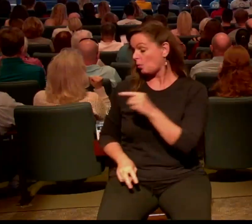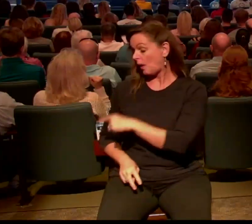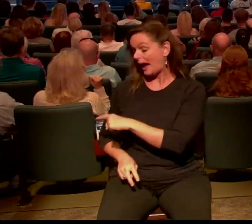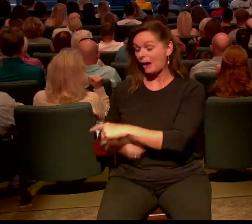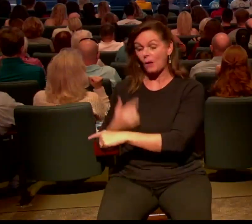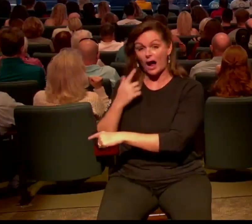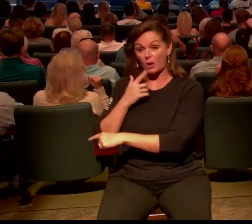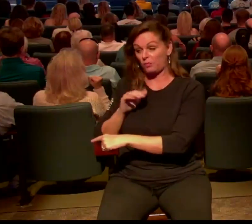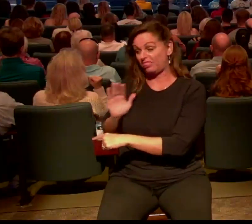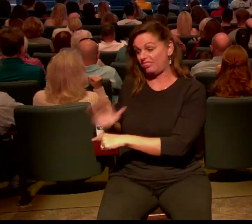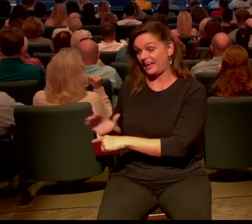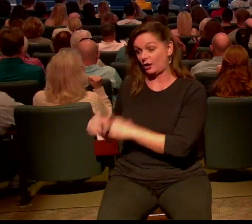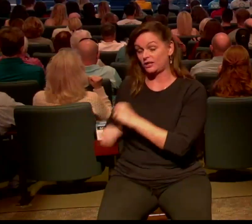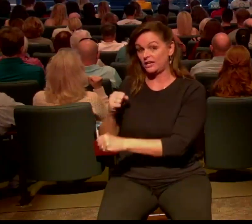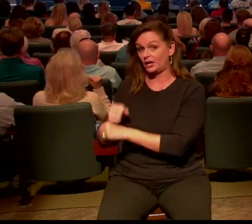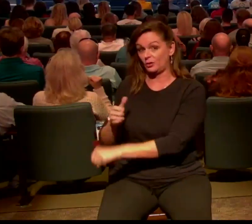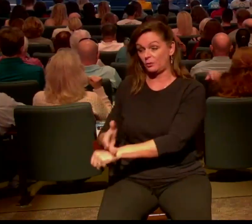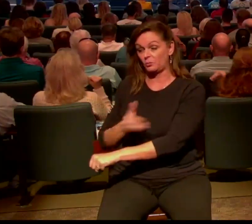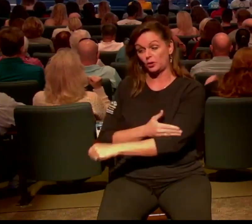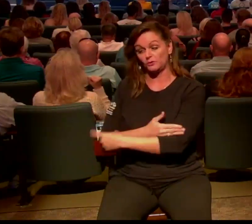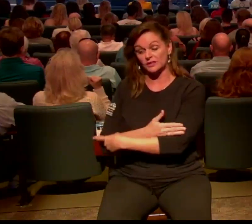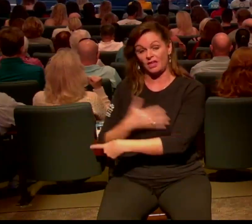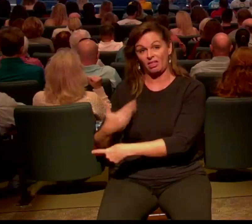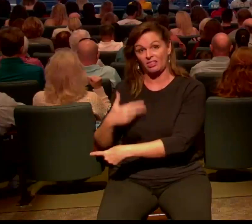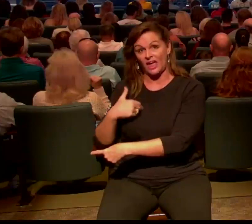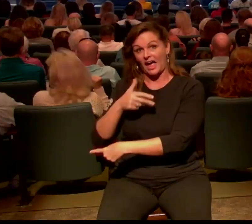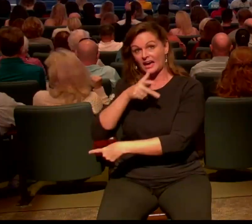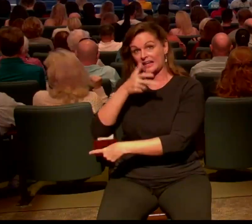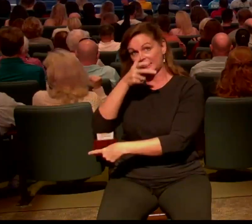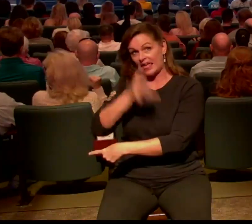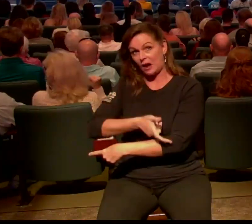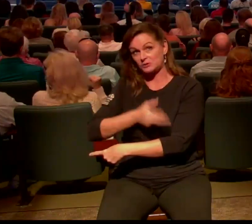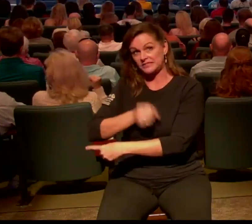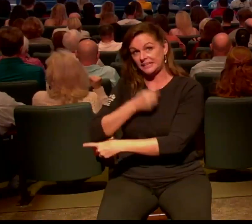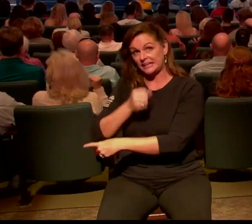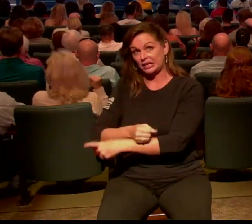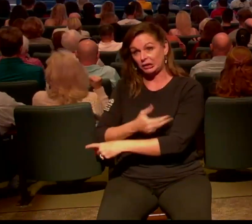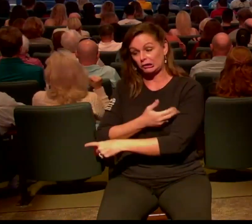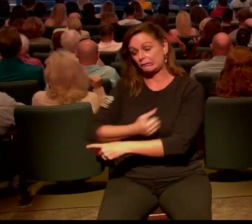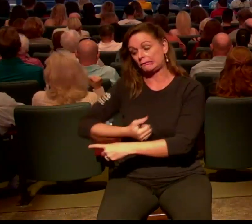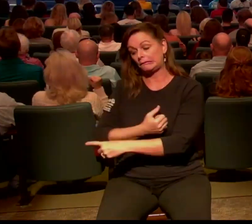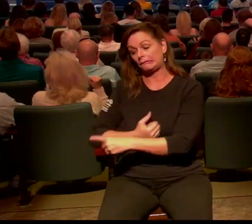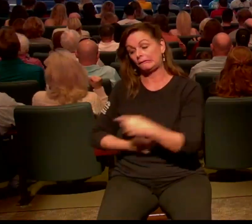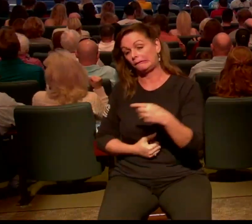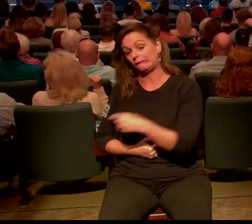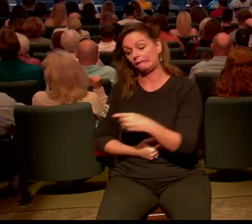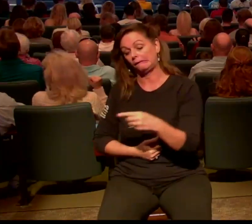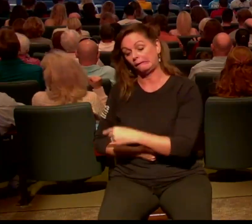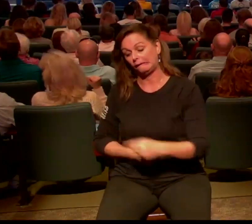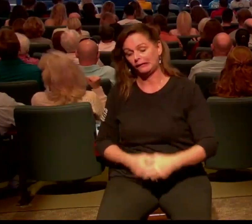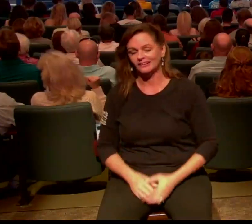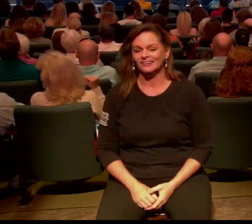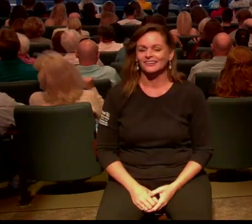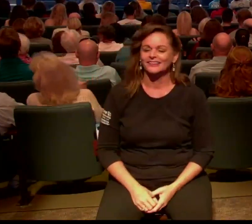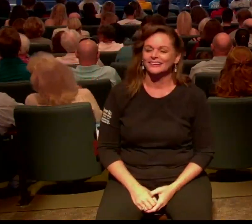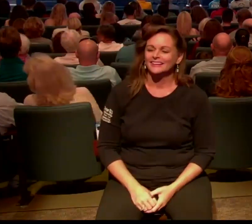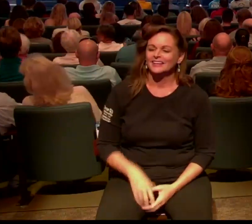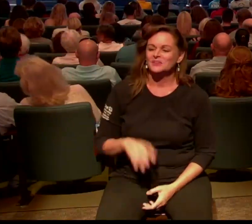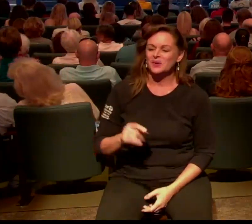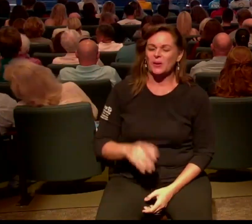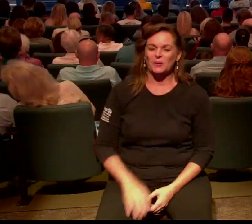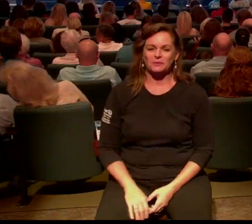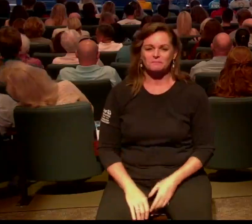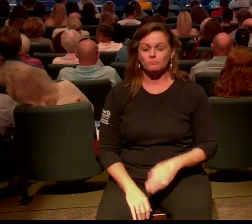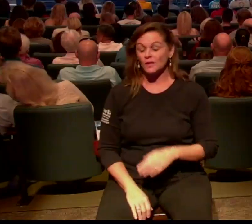their year gets a lot better, huh? You know what I'm talking about? So look at your neighbor and just say to them that,